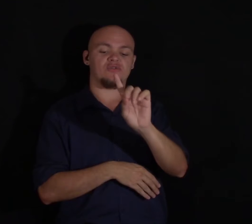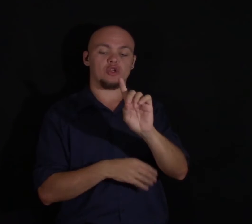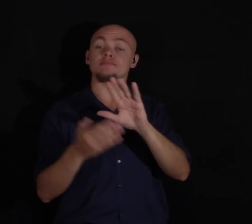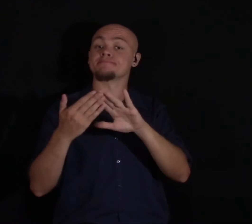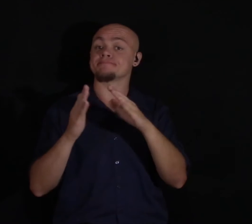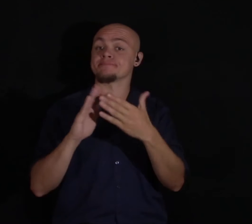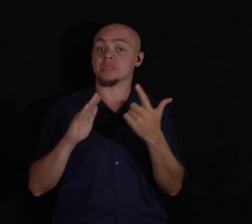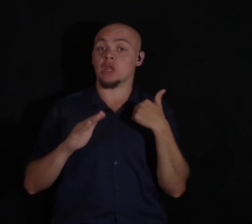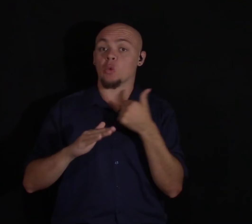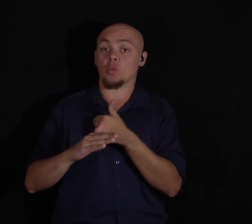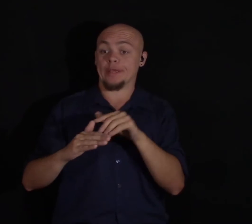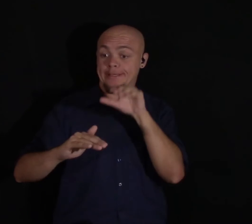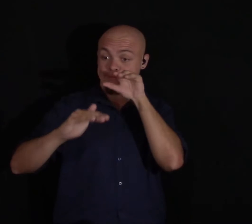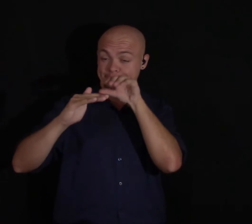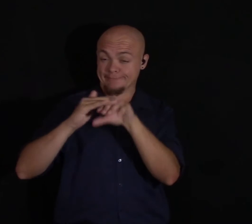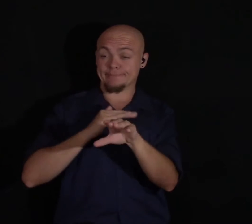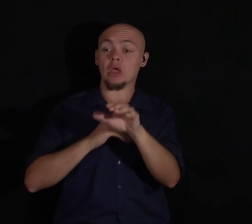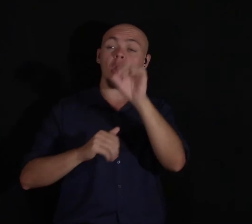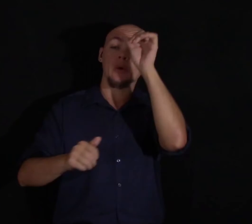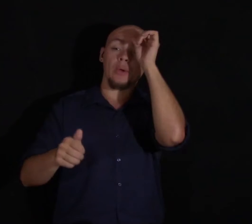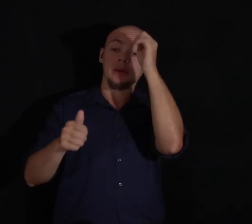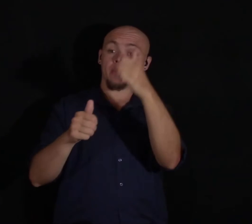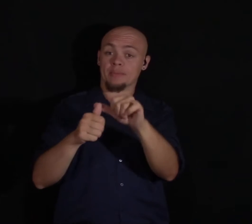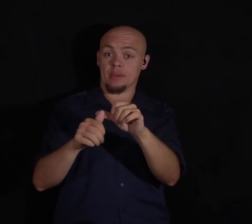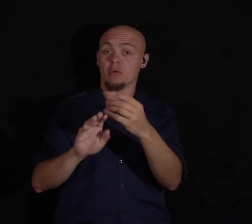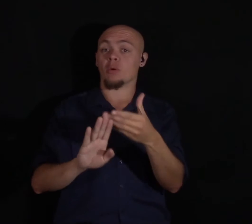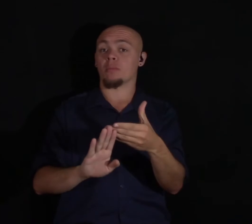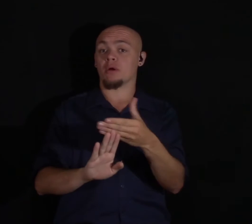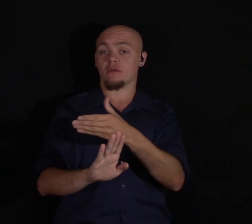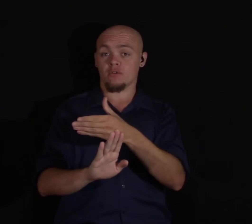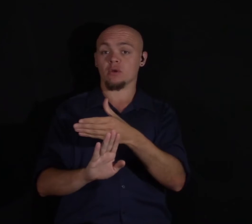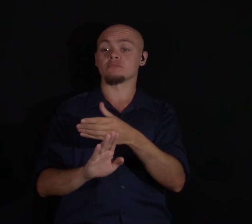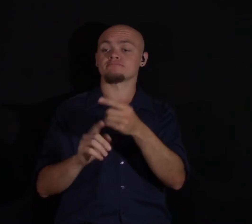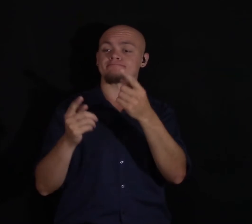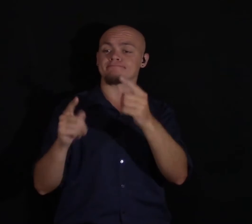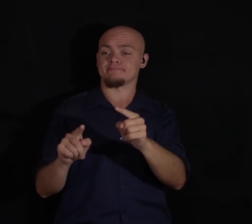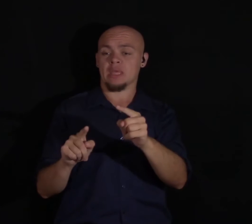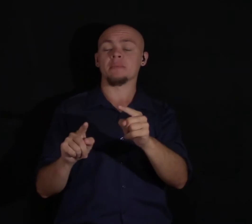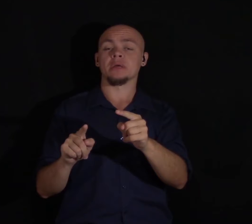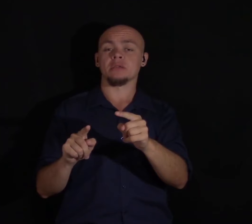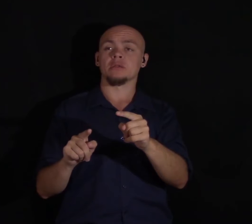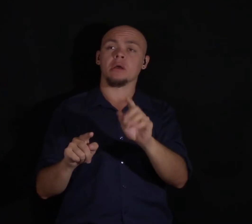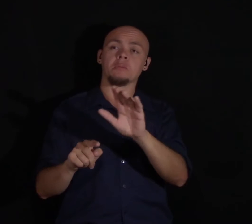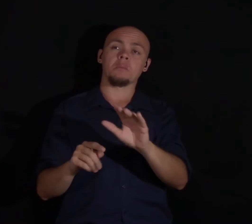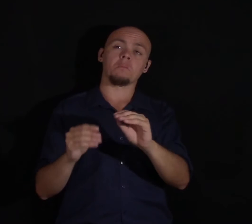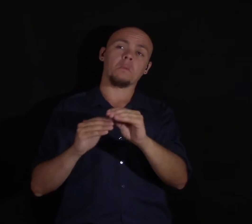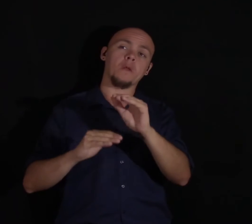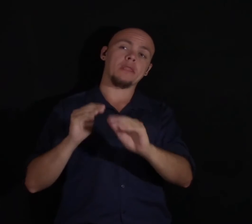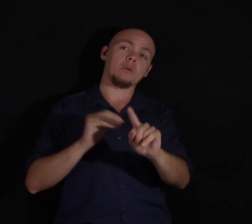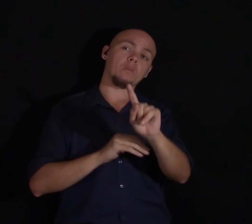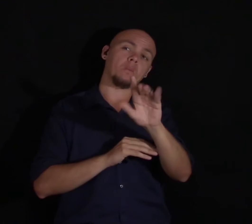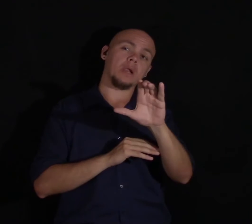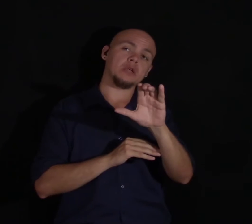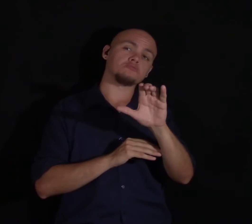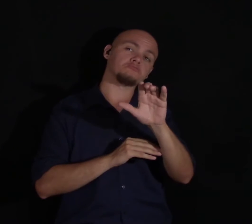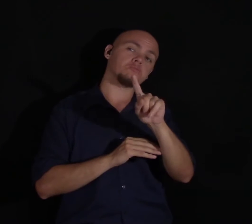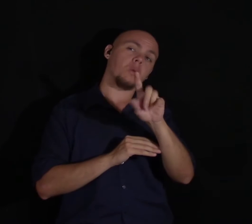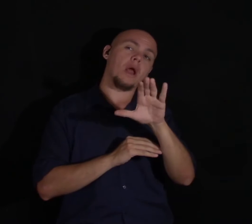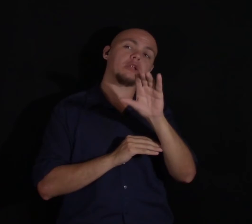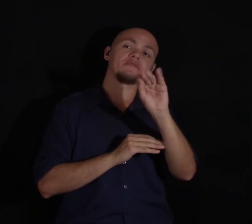were filled with the remembrance of the events that had been transacted here more than a century and a half before. It was here that Charles I